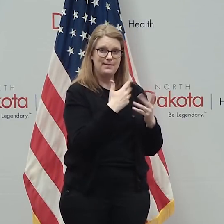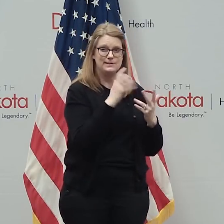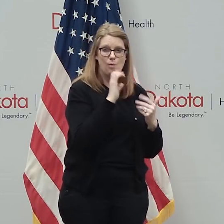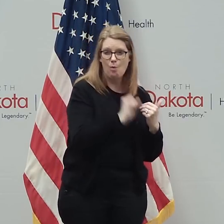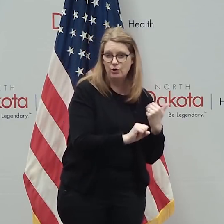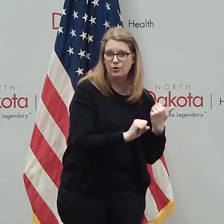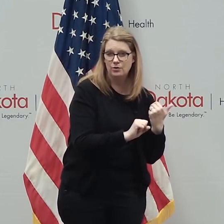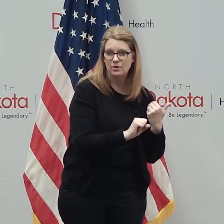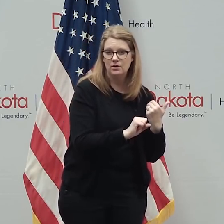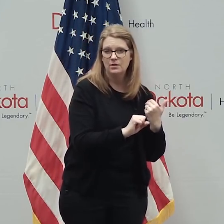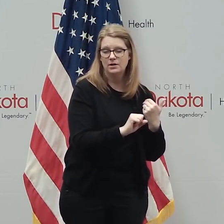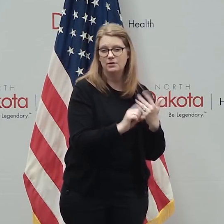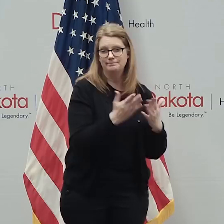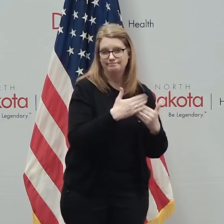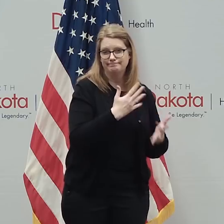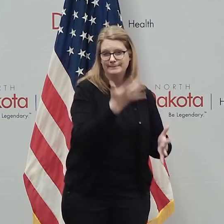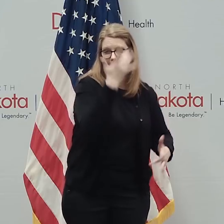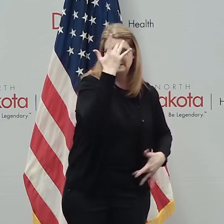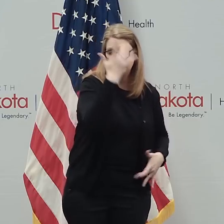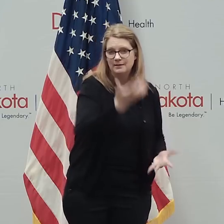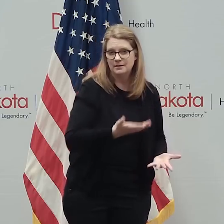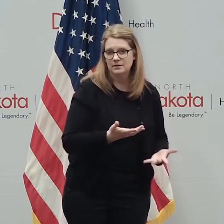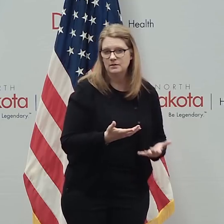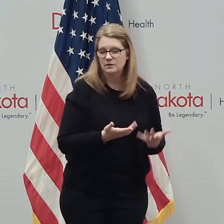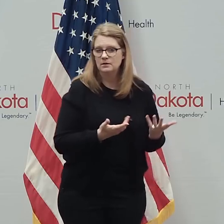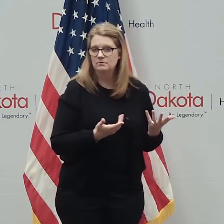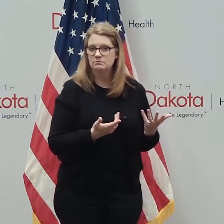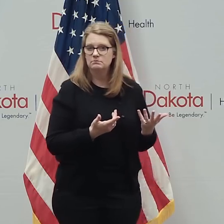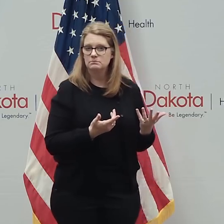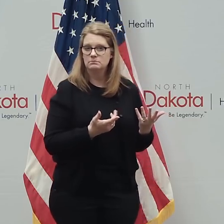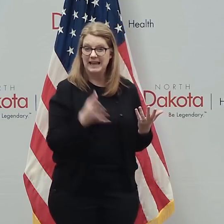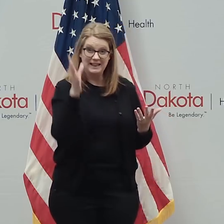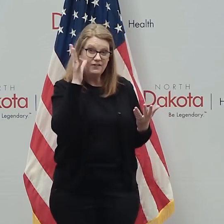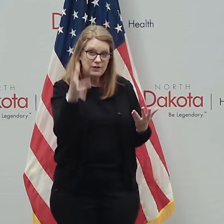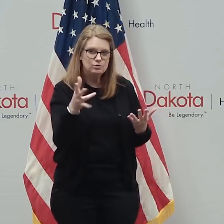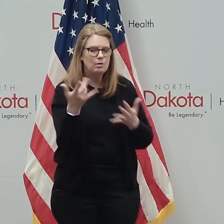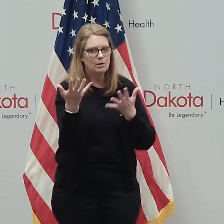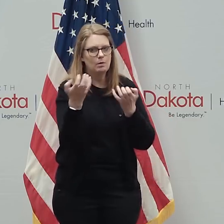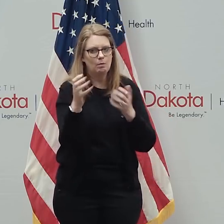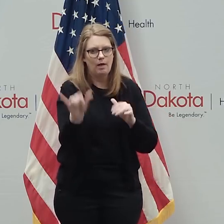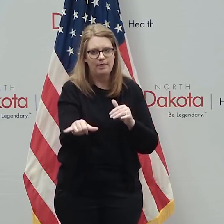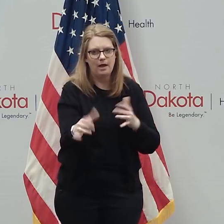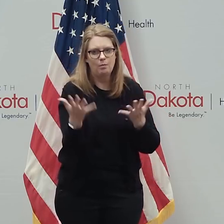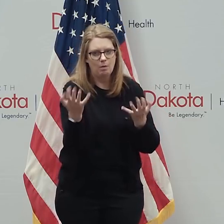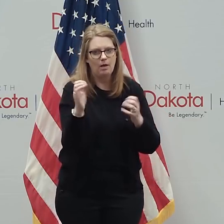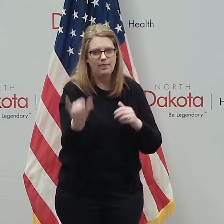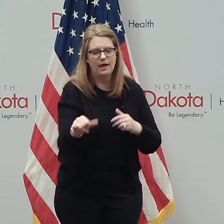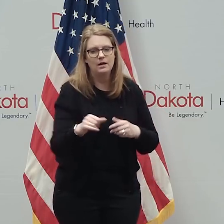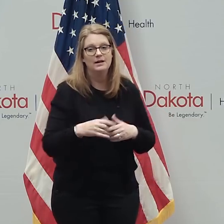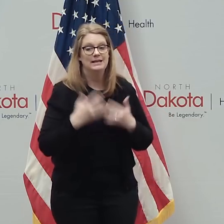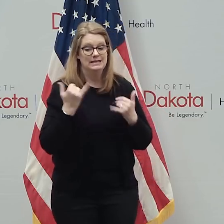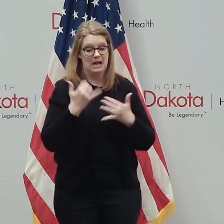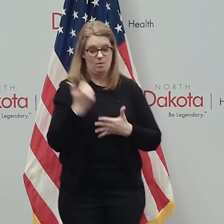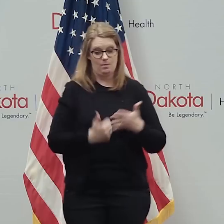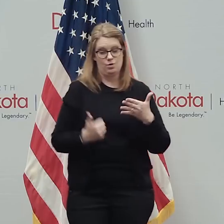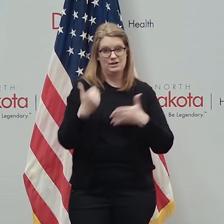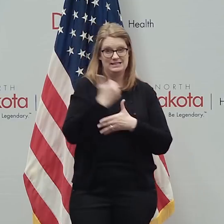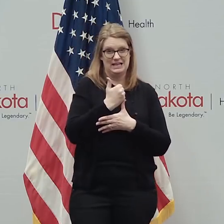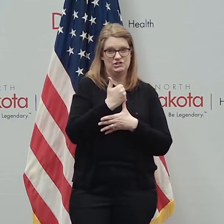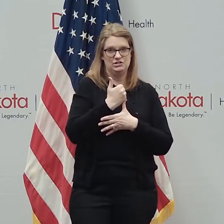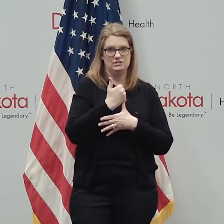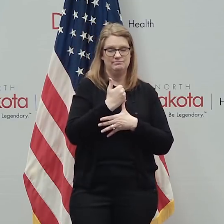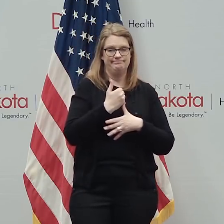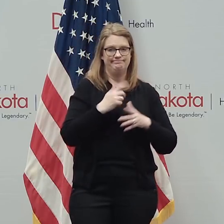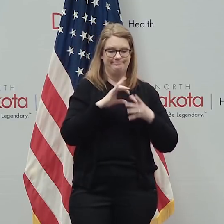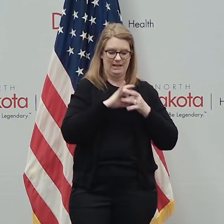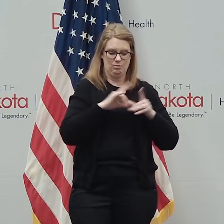sure. Those are things that we'd like to have in our future. Right now, our prioritization around our